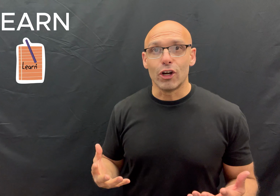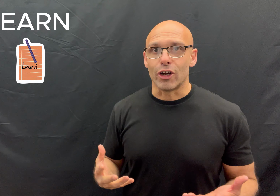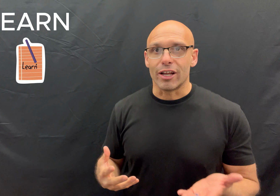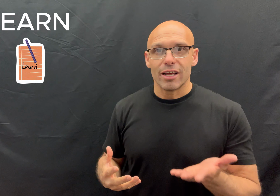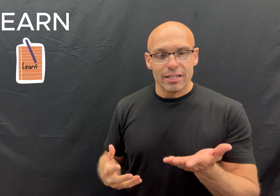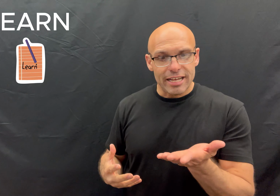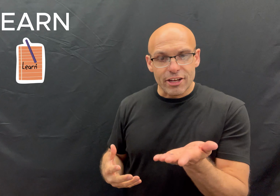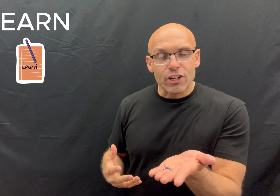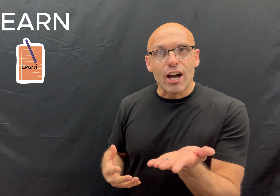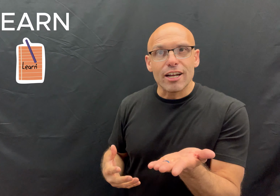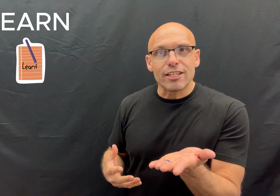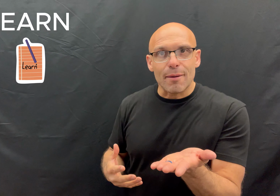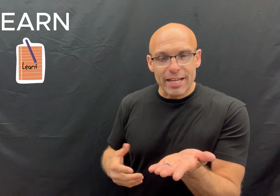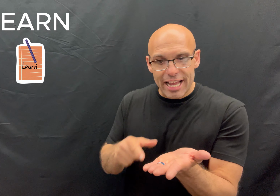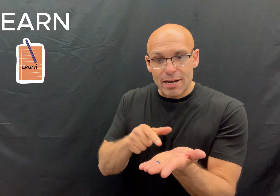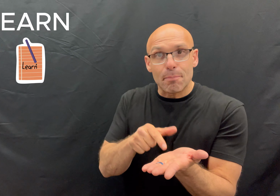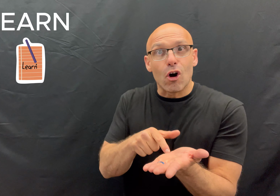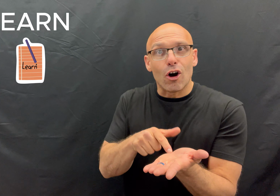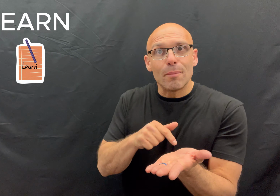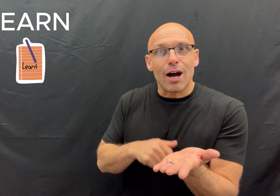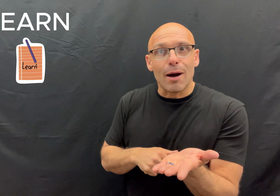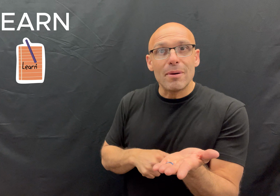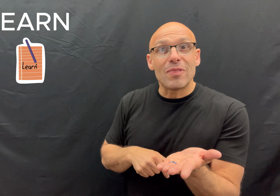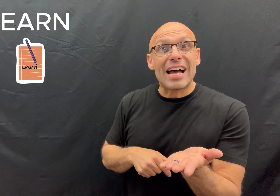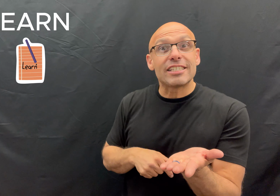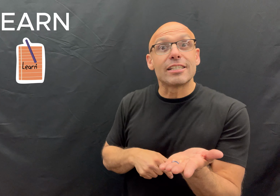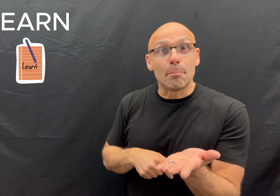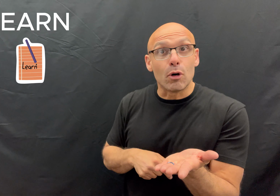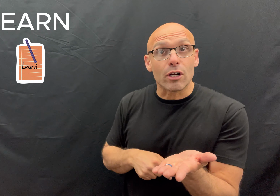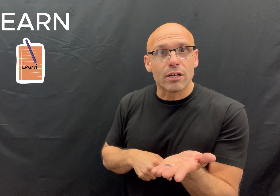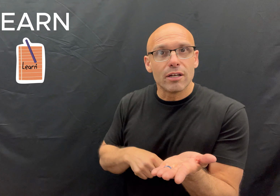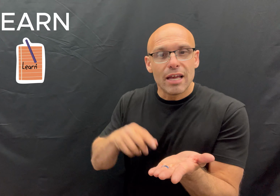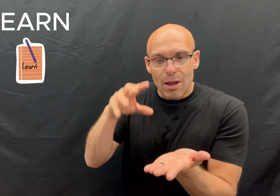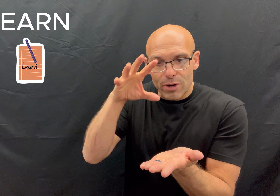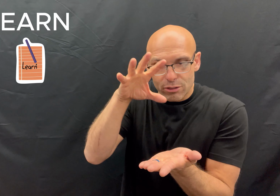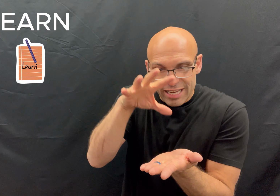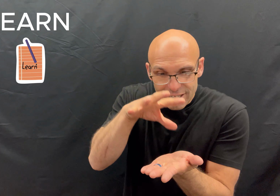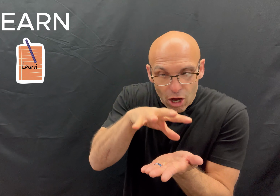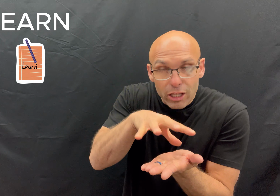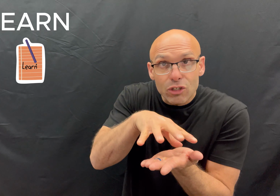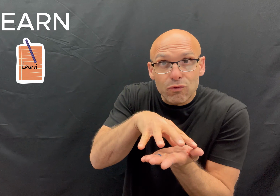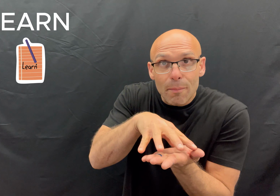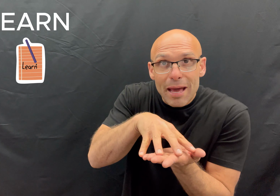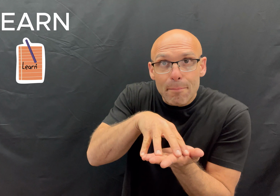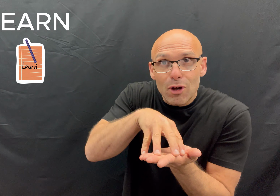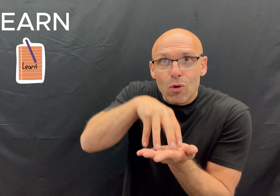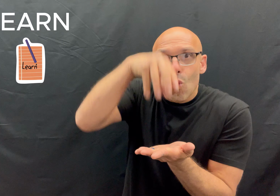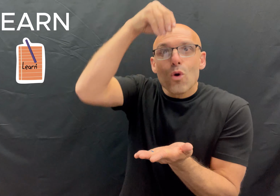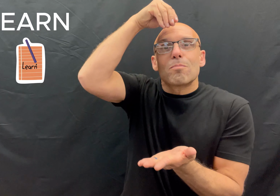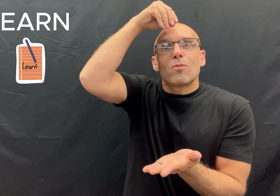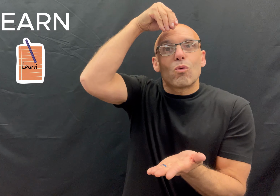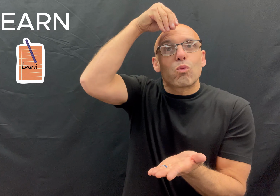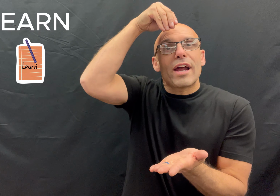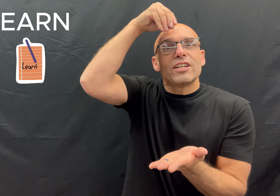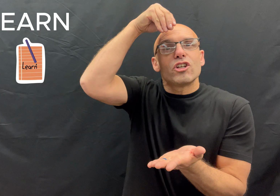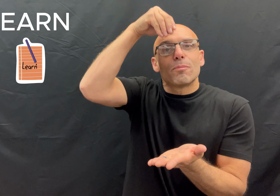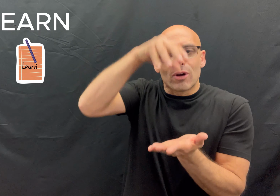Learn. Take your non-dominant hand, palm up. That's the book. And when you take knowledge from that book right into your